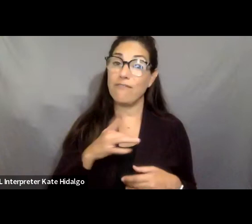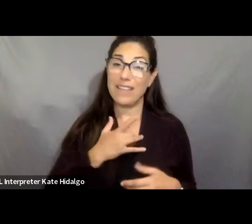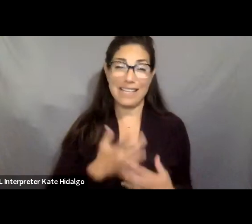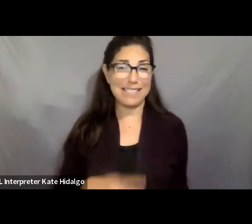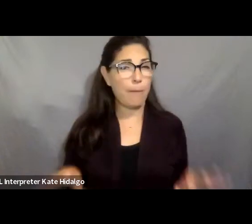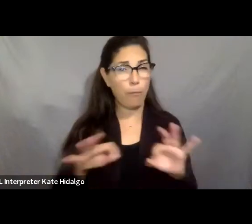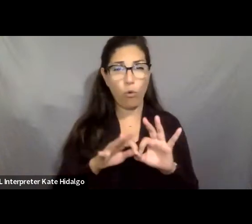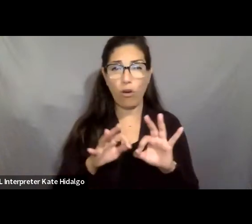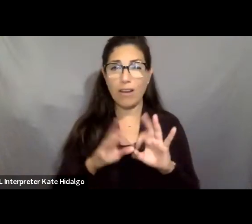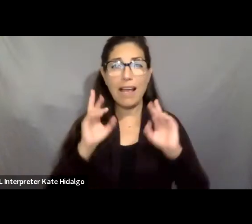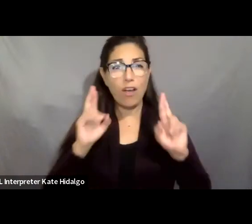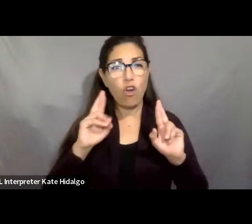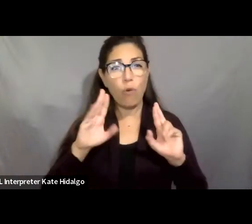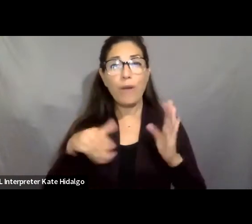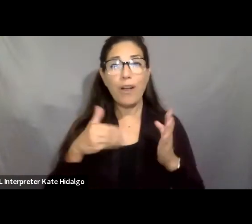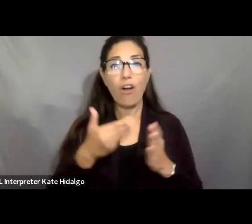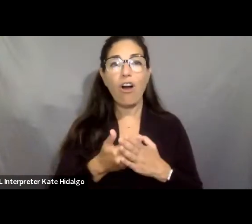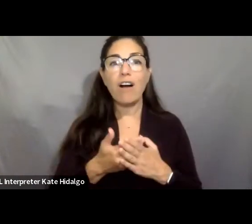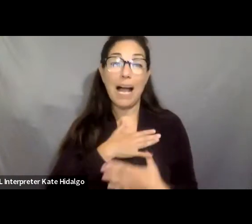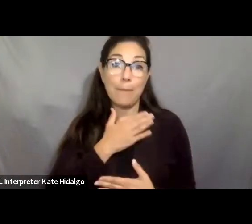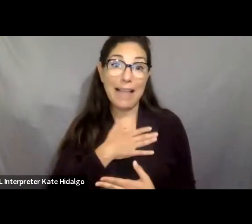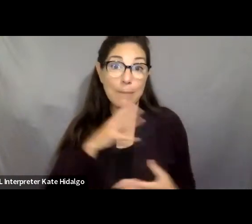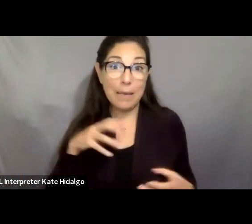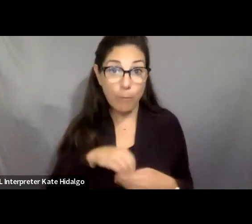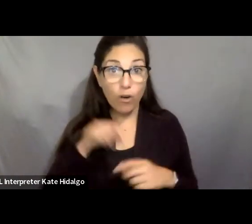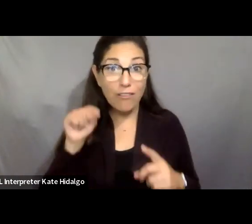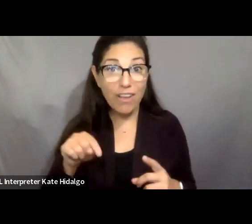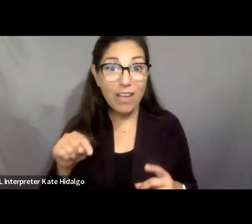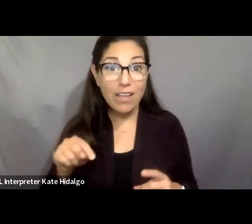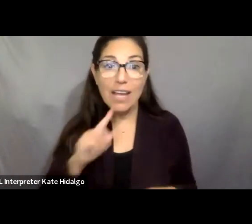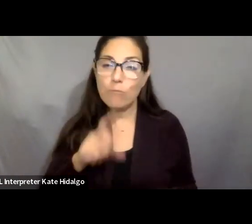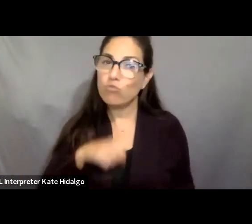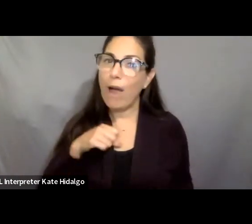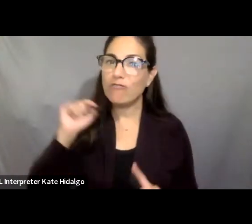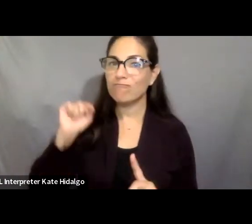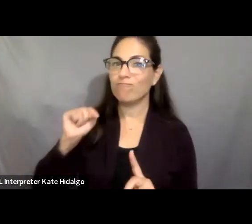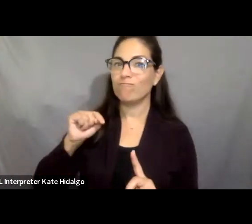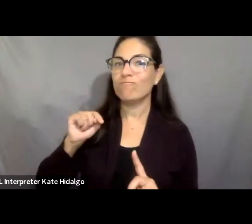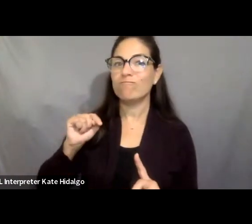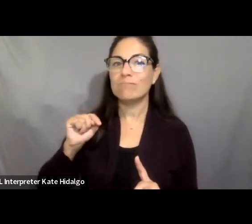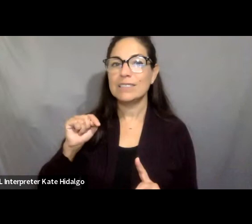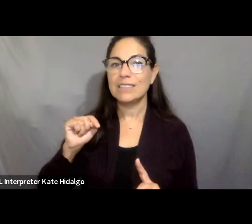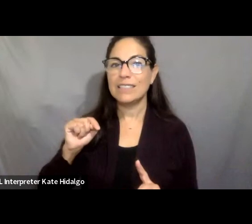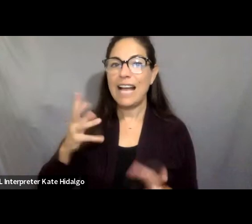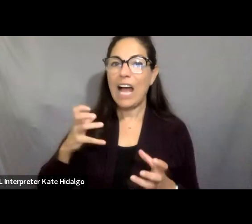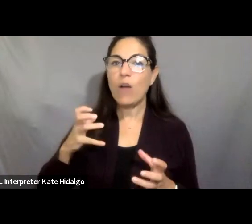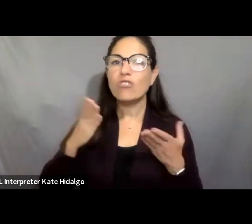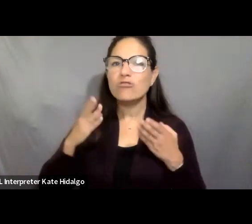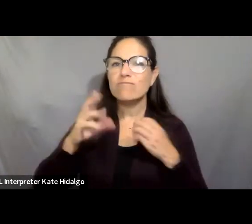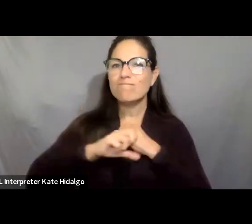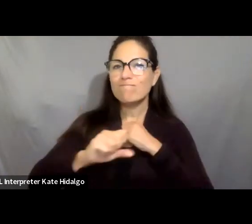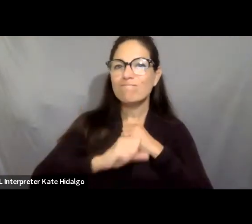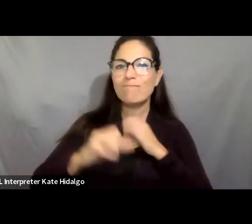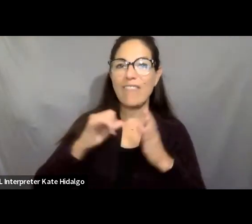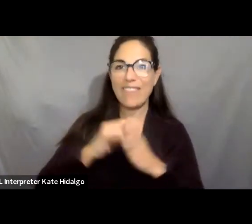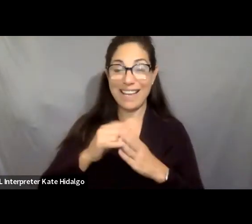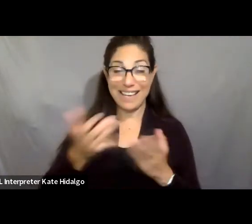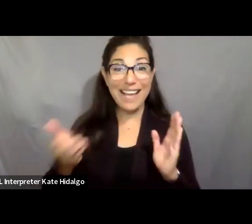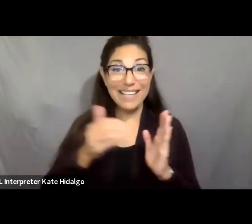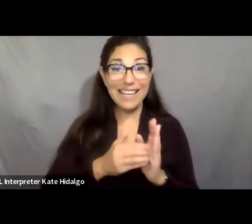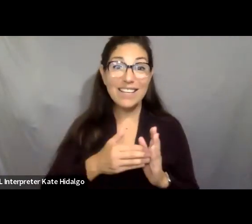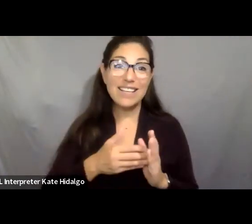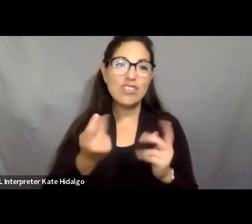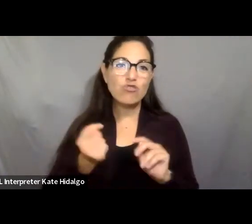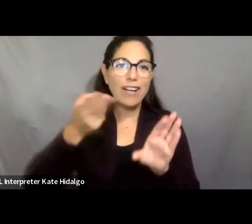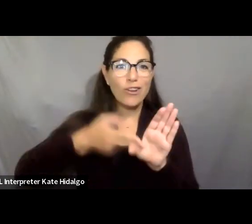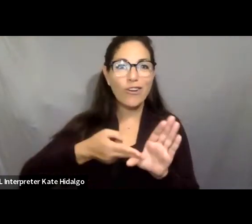and I hope that we can, and I'm glad I'm being part of it, and I really am proud of that. So I really want to promote that. So again, I hope